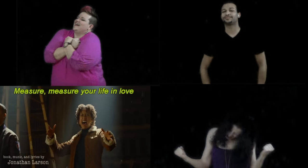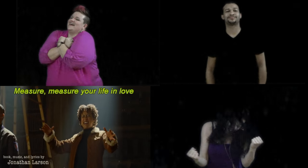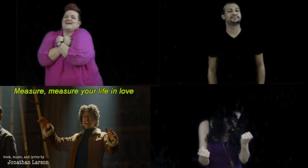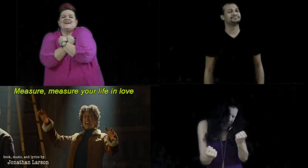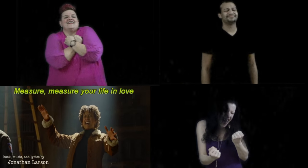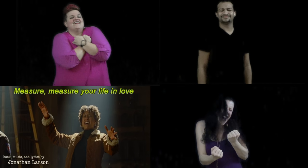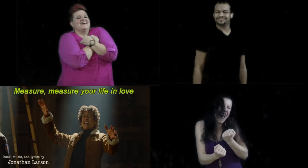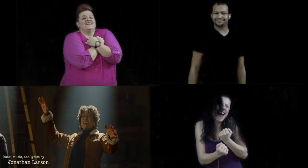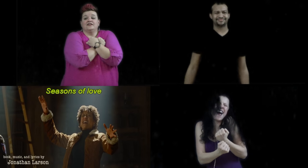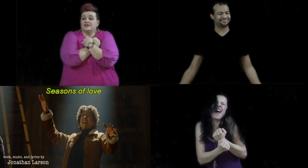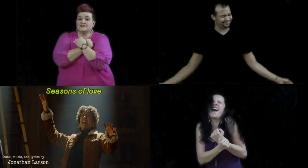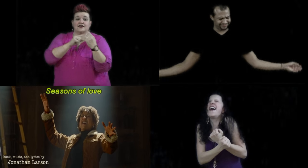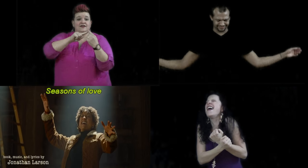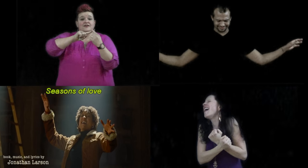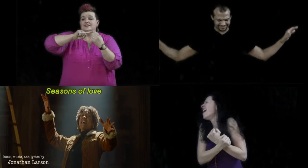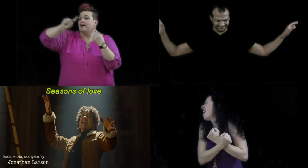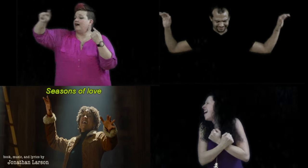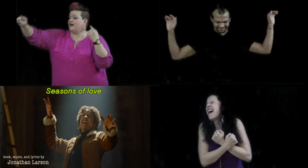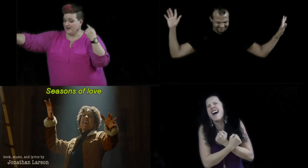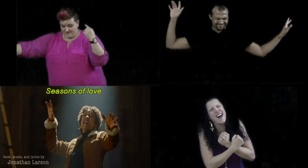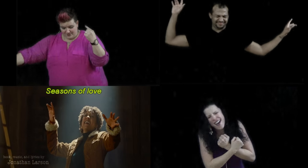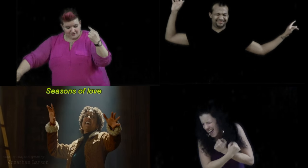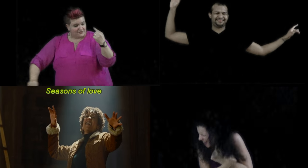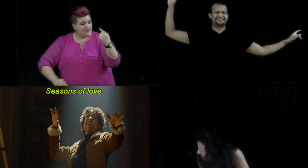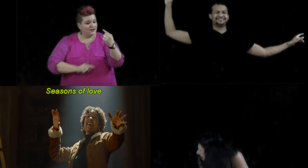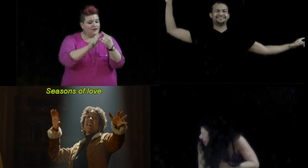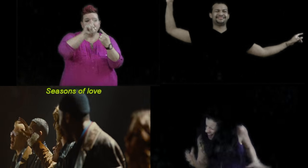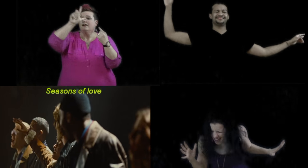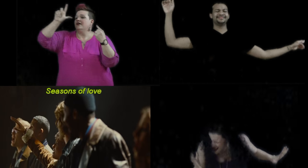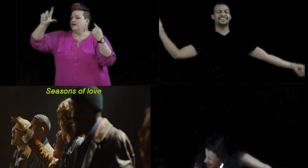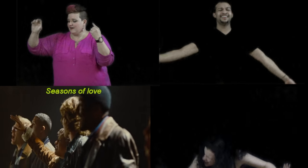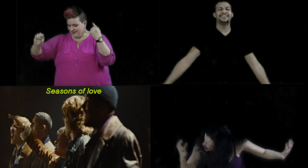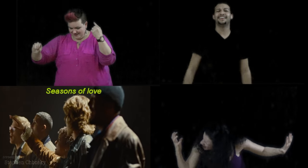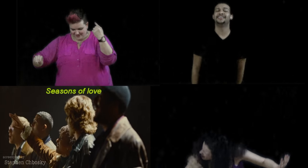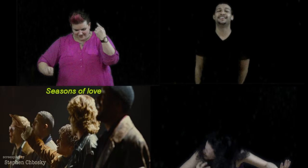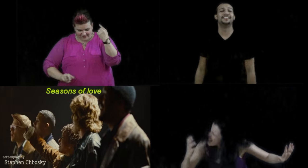love Seasons of love